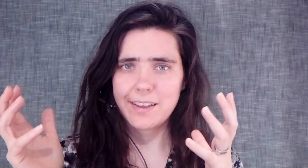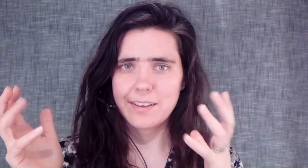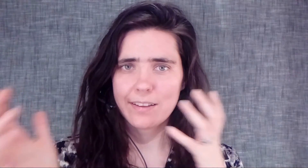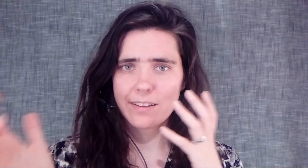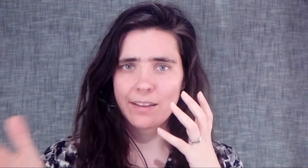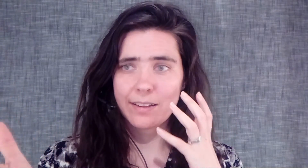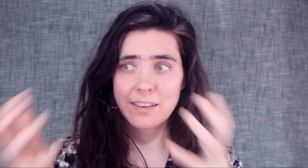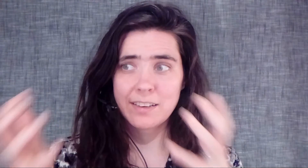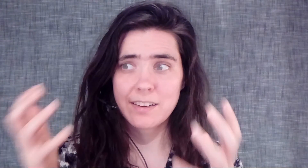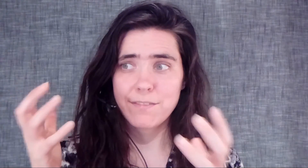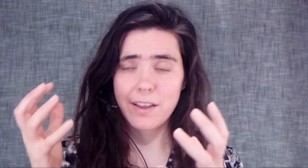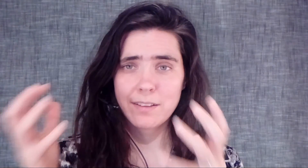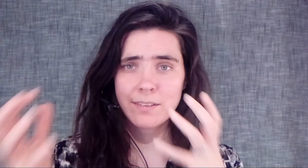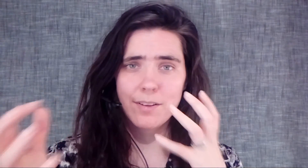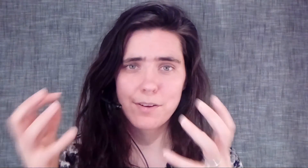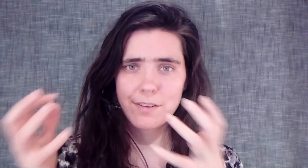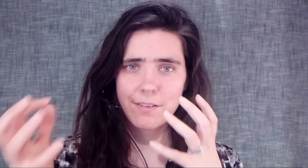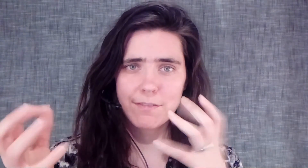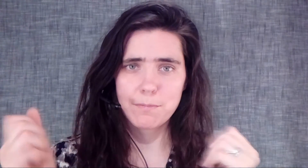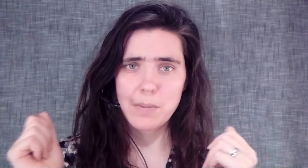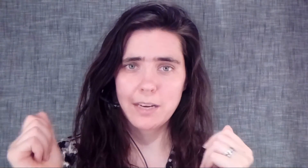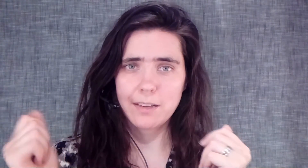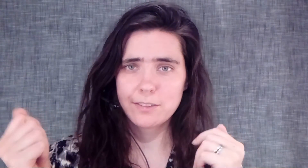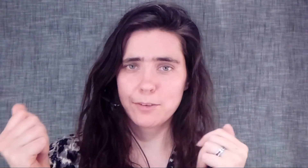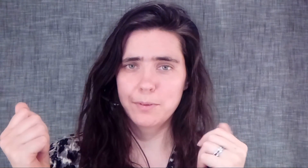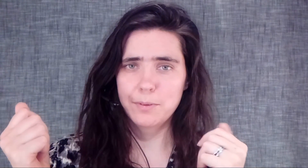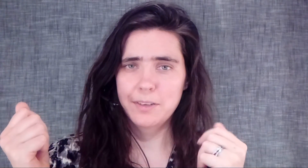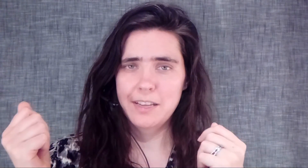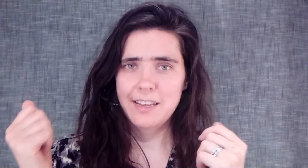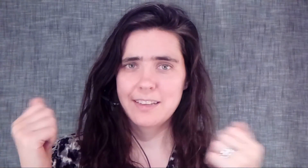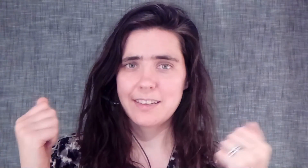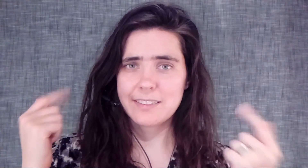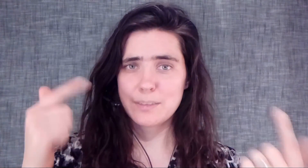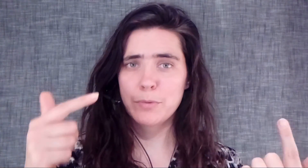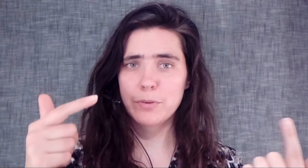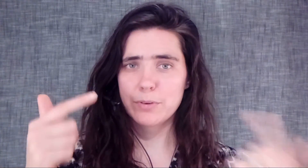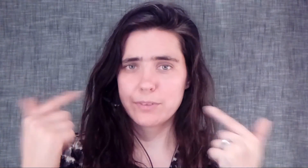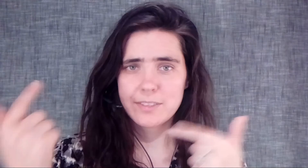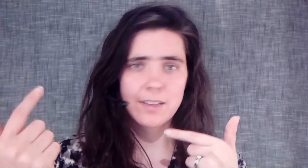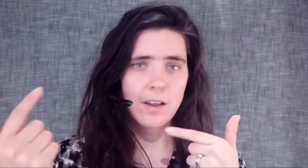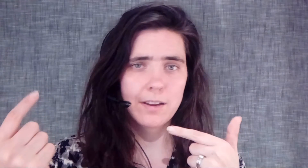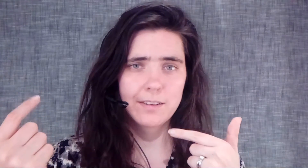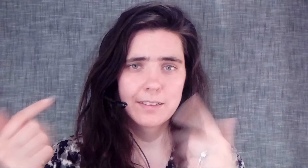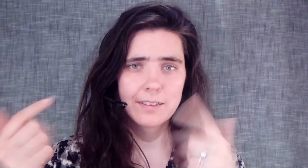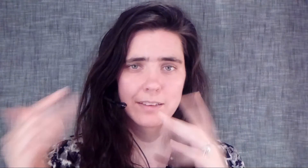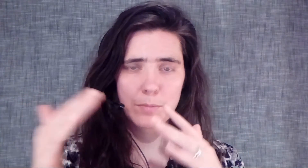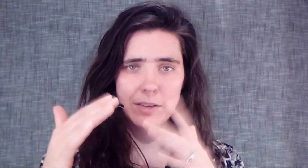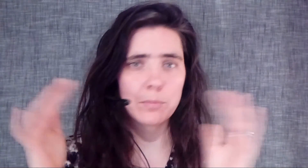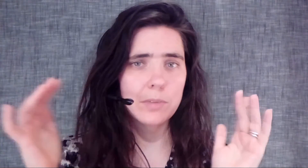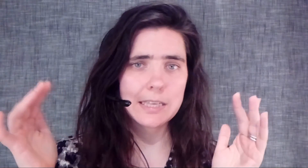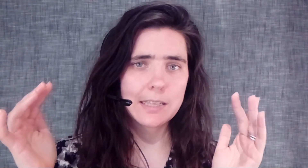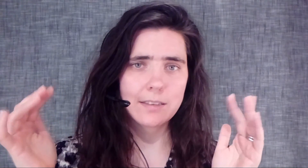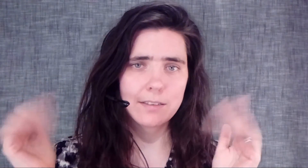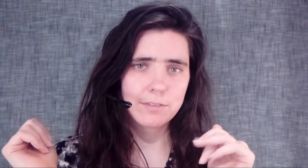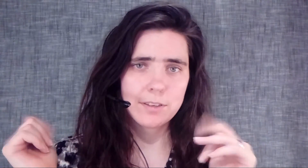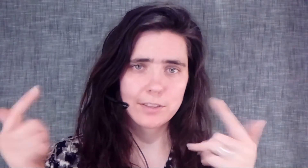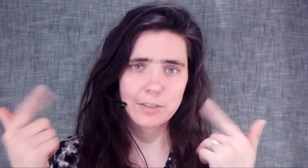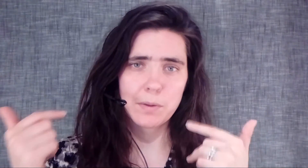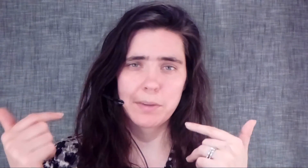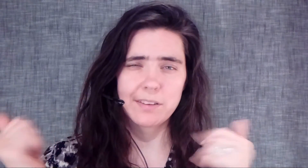they can convey a lot of meaning. So a similar sign can be completely different just by making